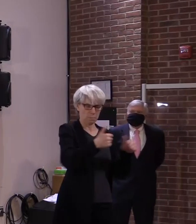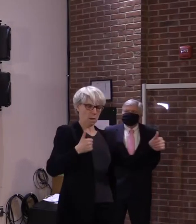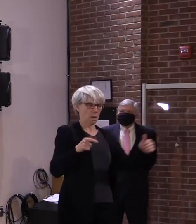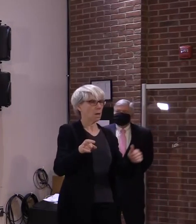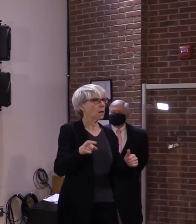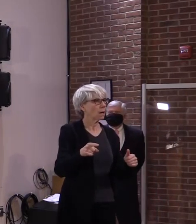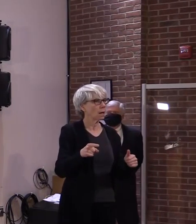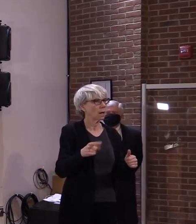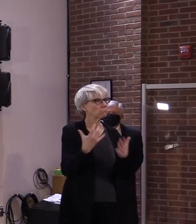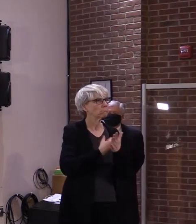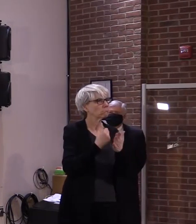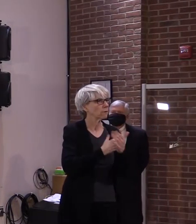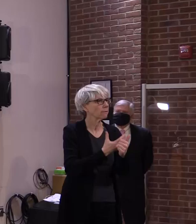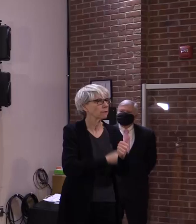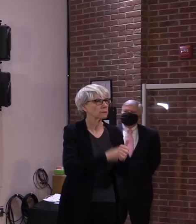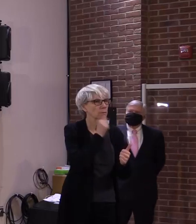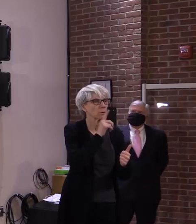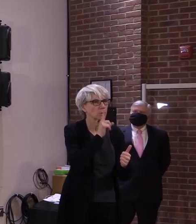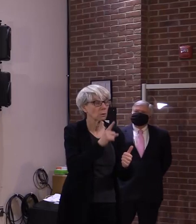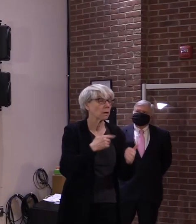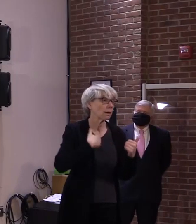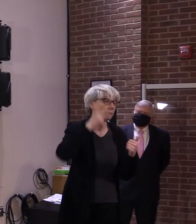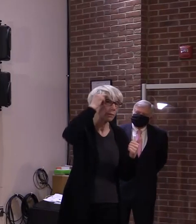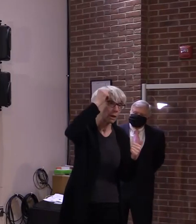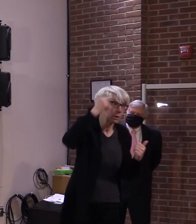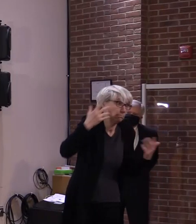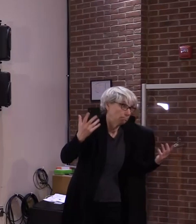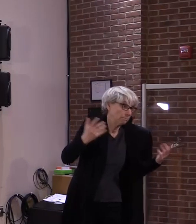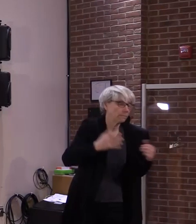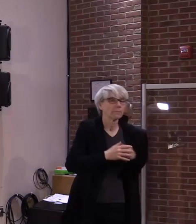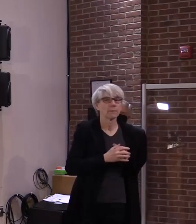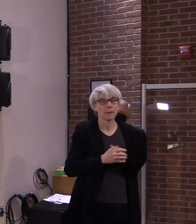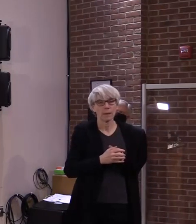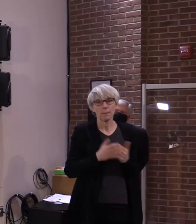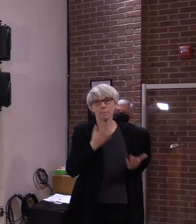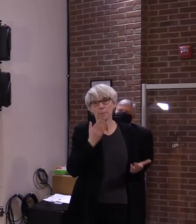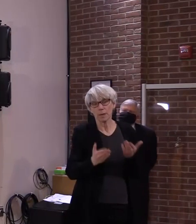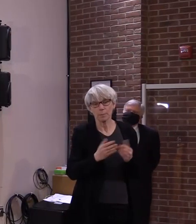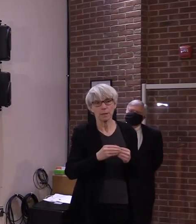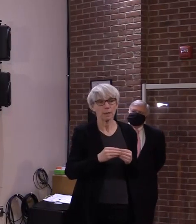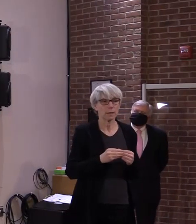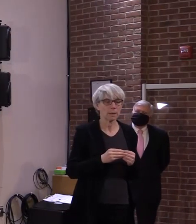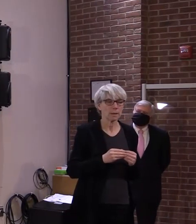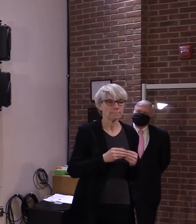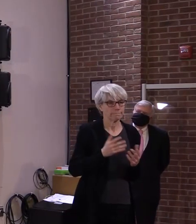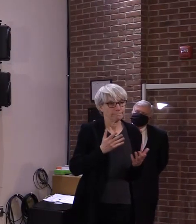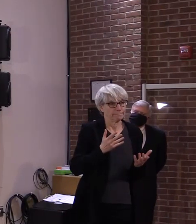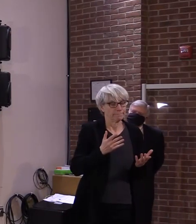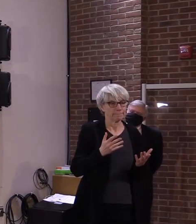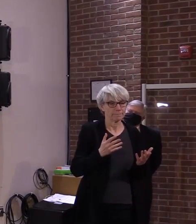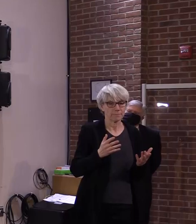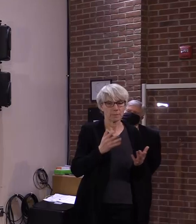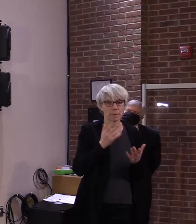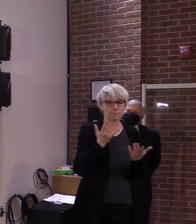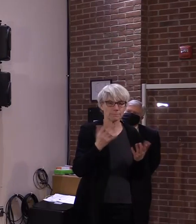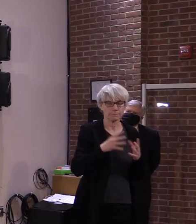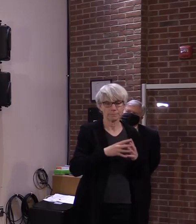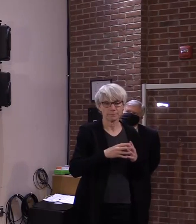I can give you some theories. Obviously, part of it may relate to the fact that there's